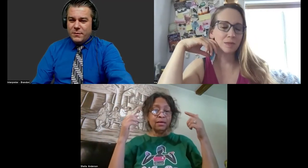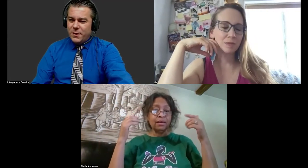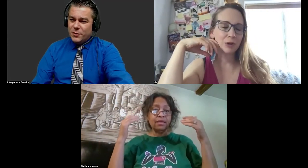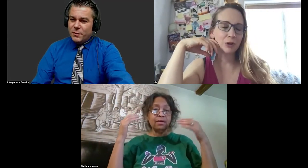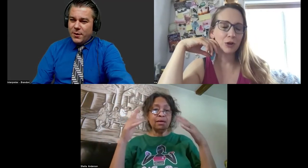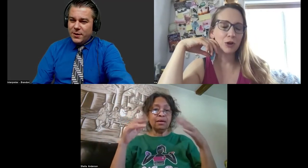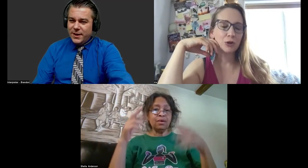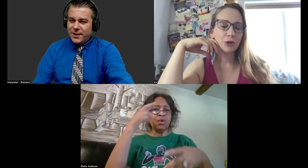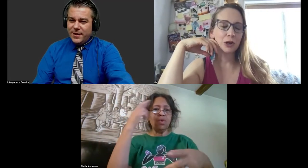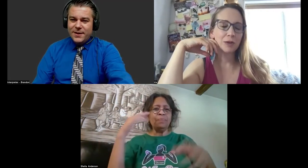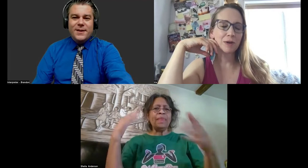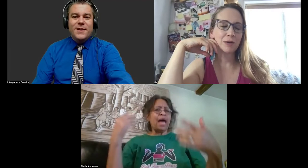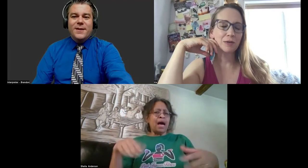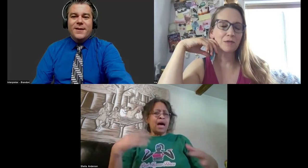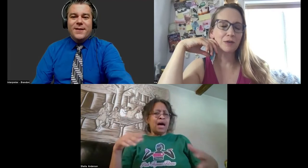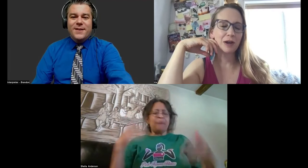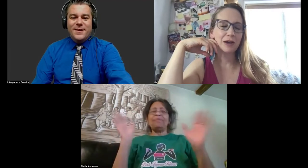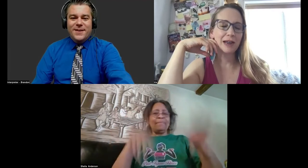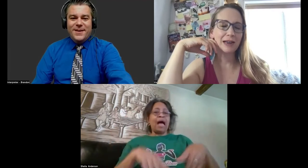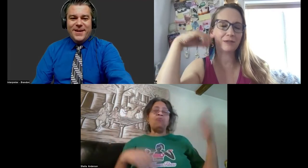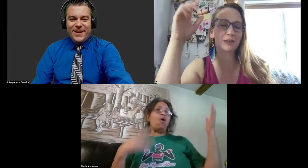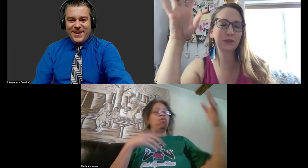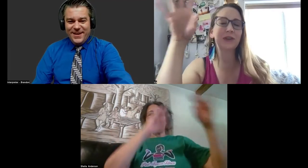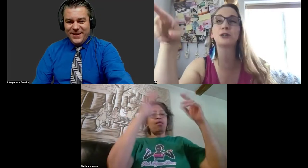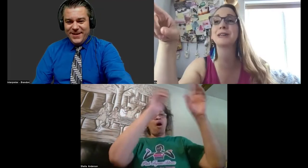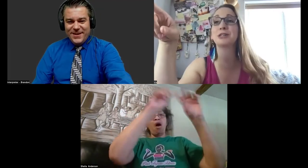The person with the bald head?